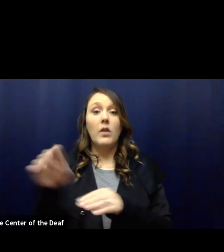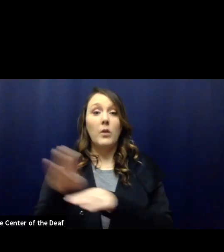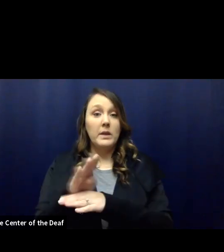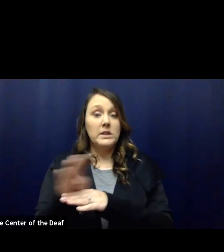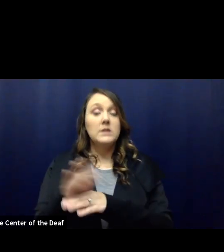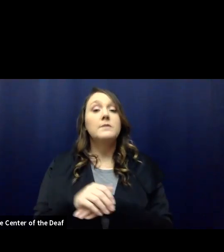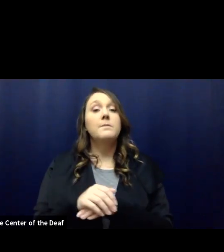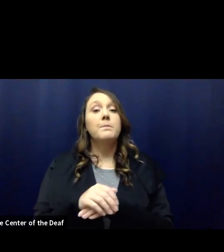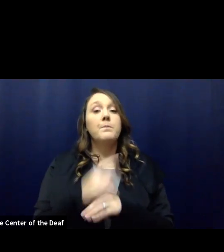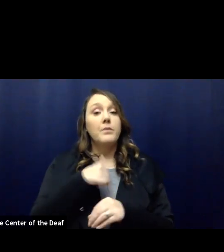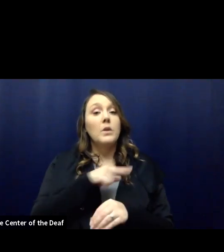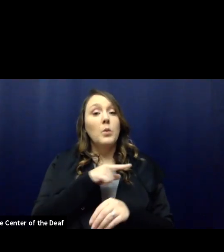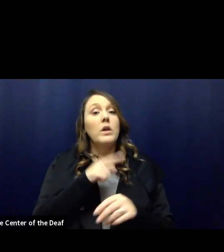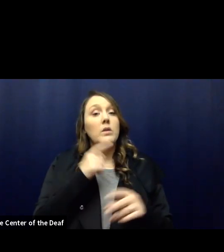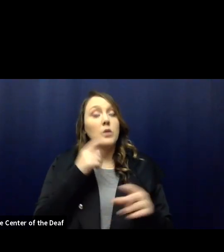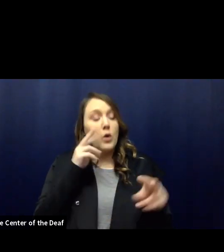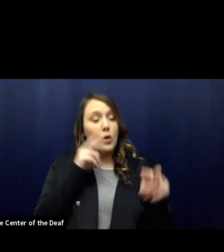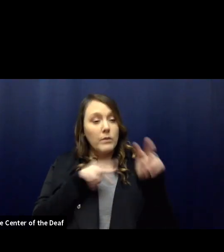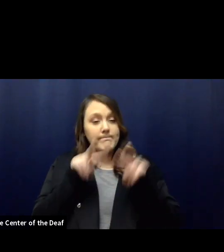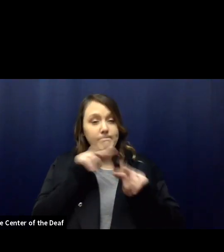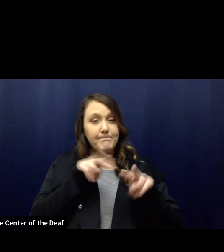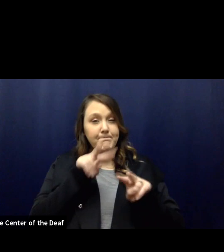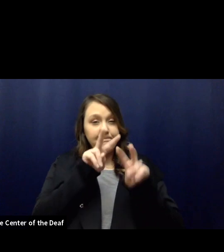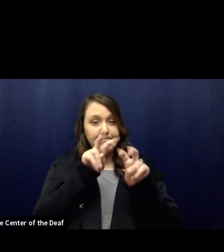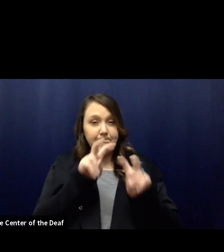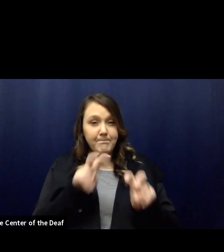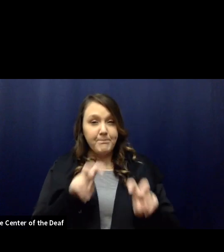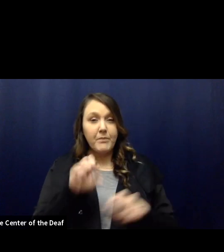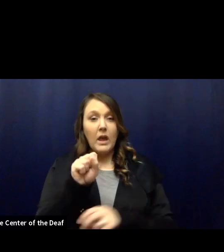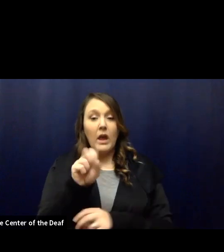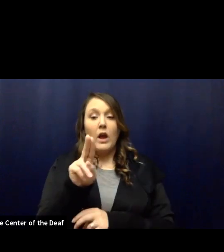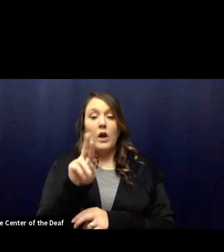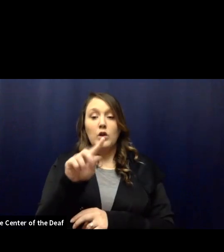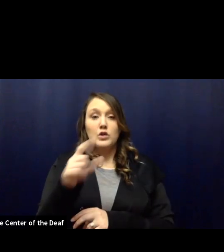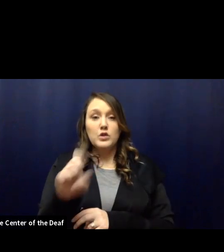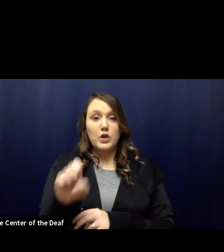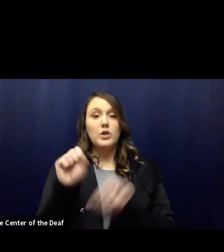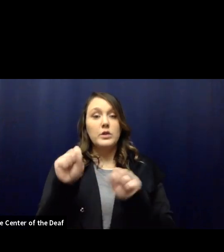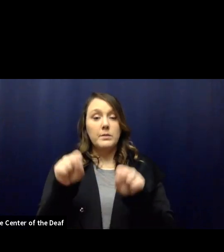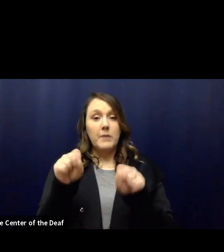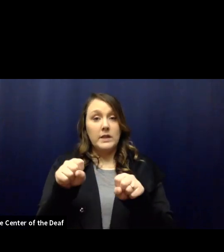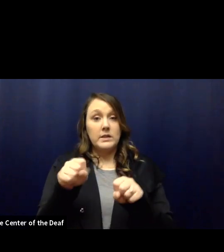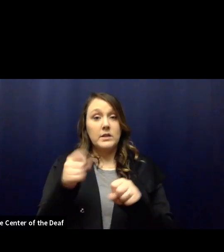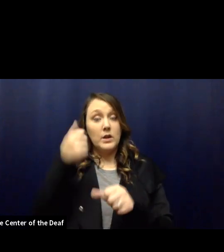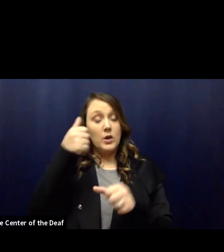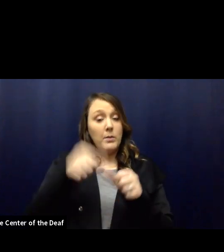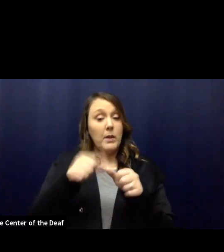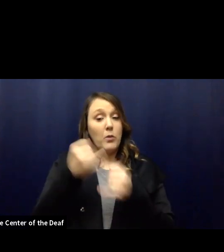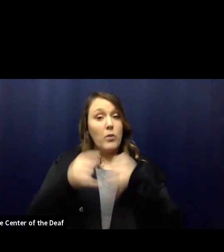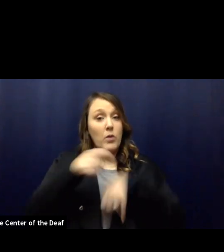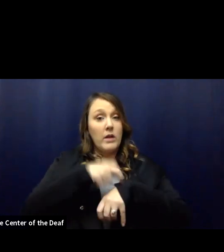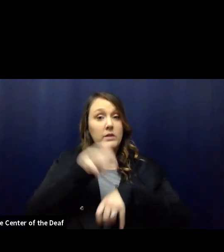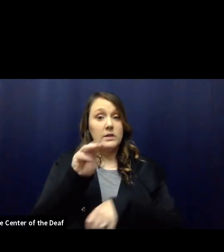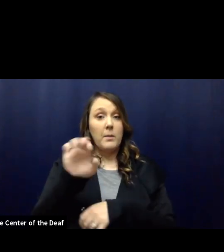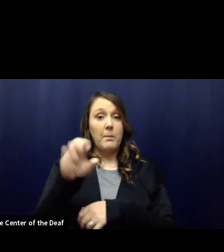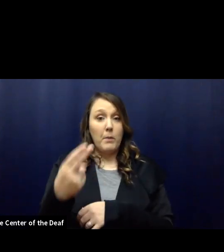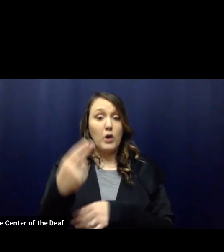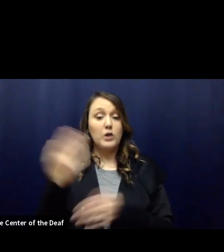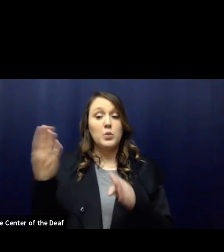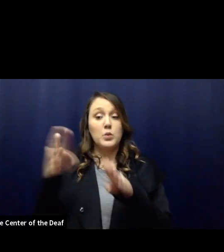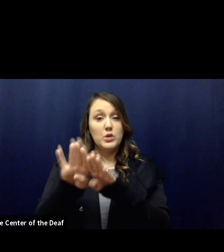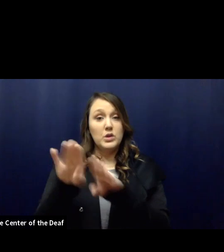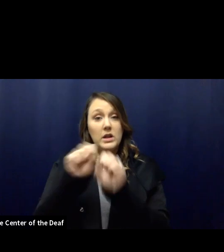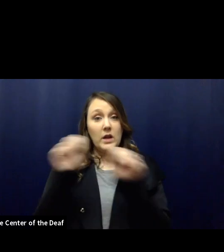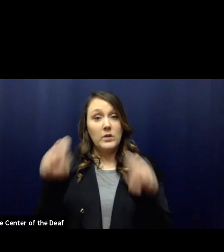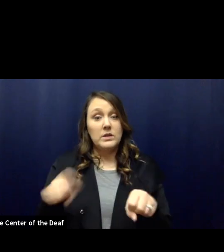we are taking a closer look at surge capacity. And again, remember last time in March when we had a shutdown of our systems, we shut down